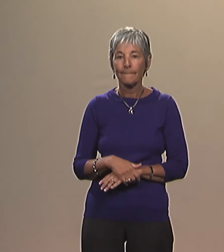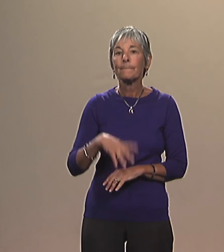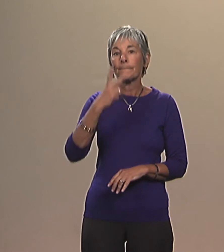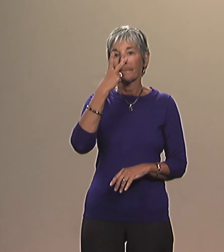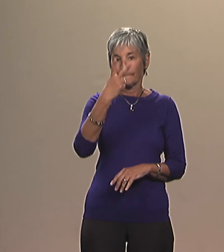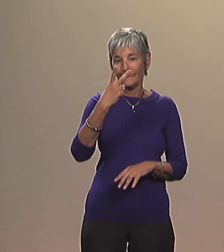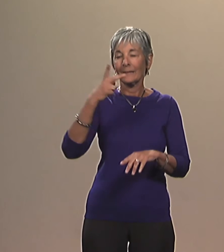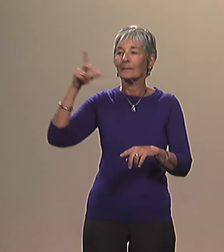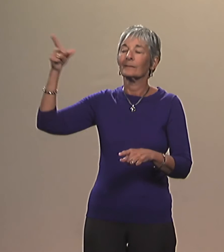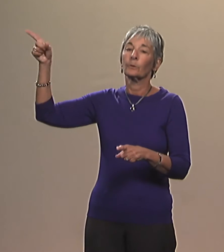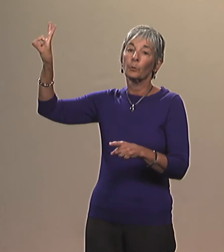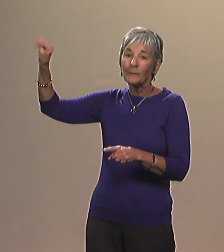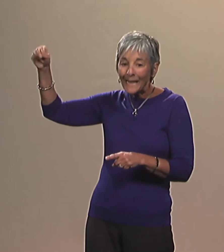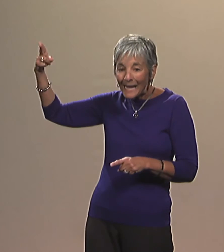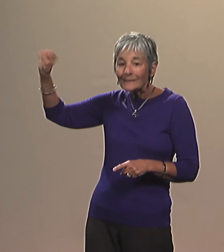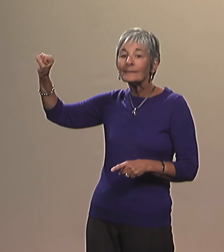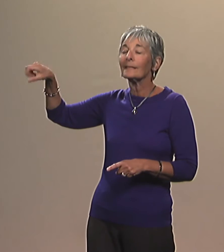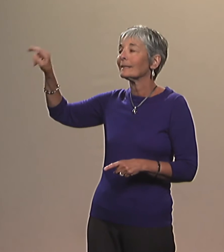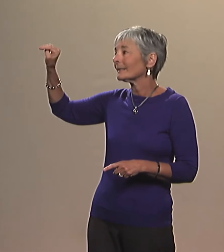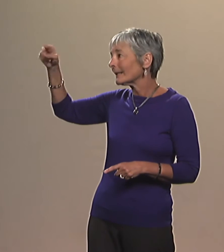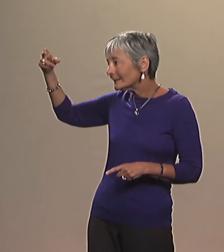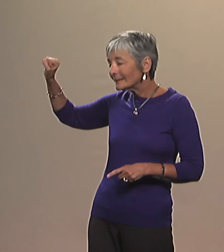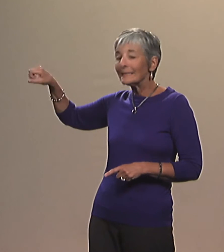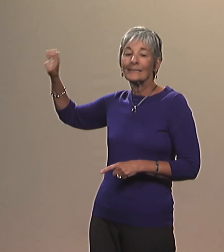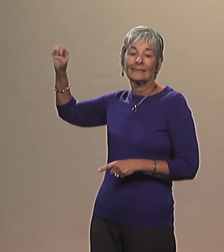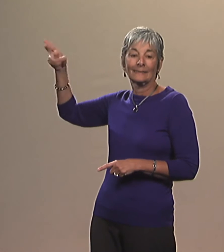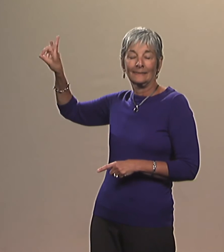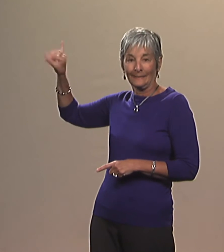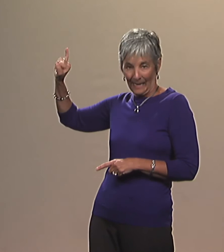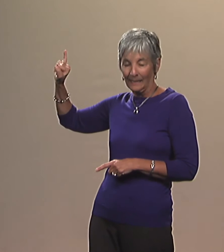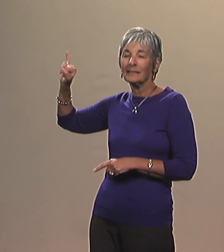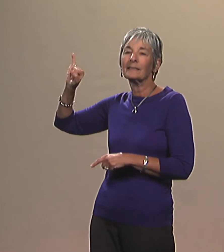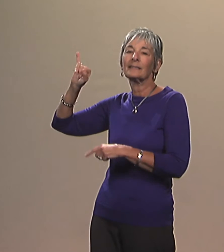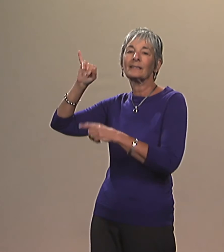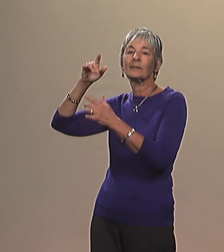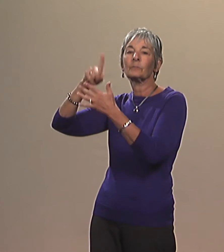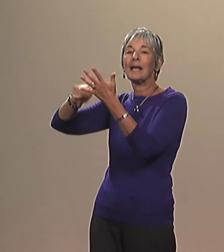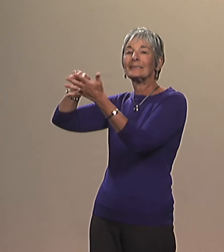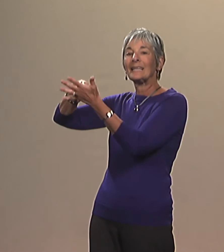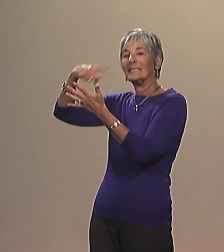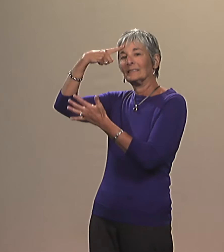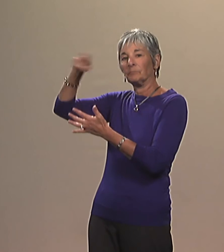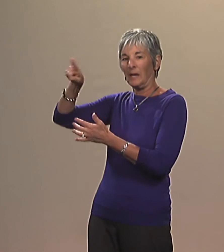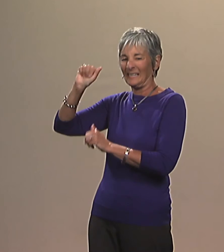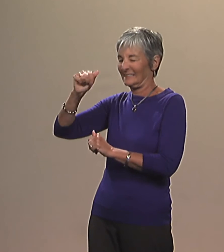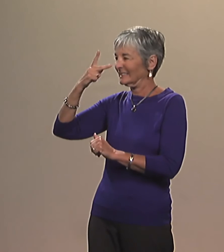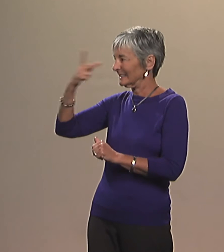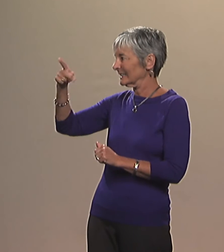I've listed here UNHS, NHS, and EDI, and I'd like for you to take note of these.